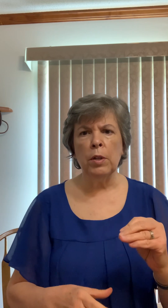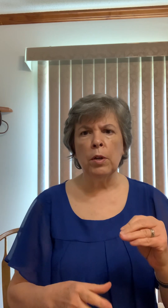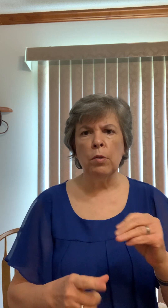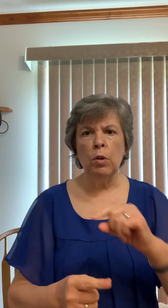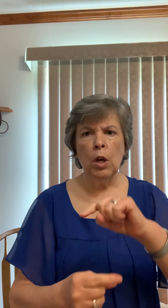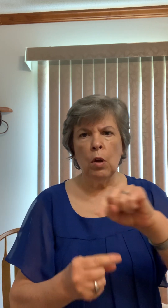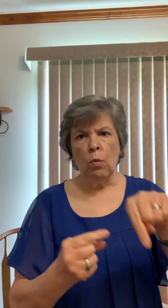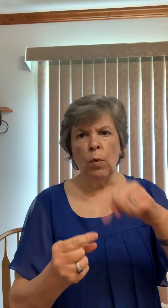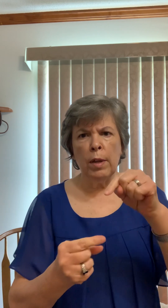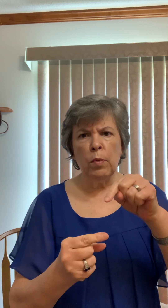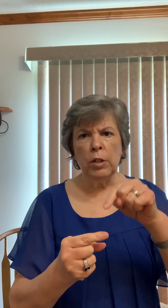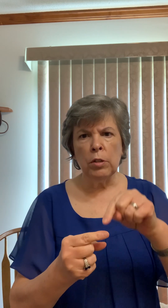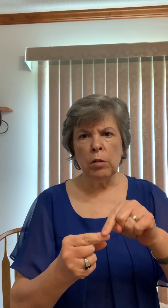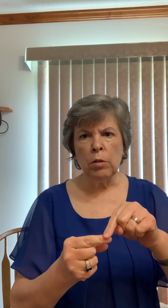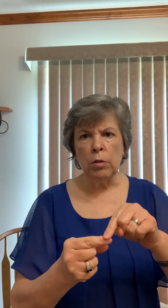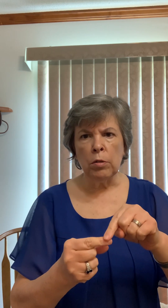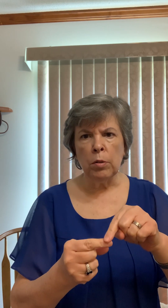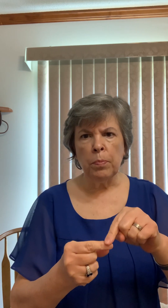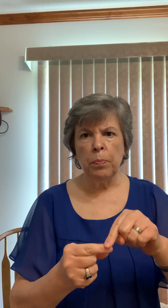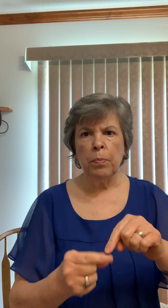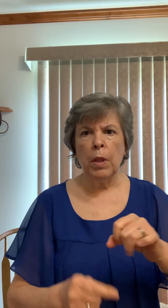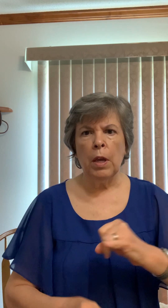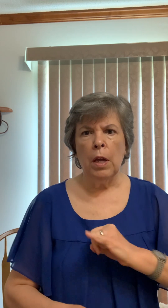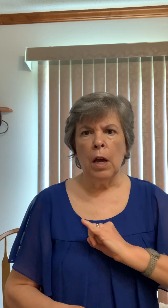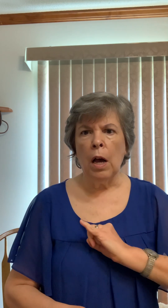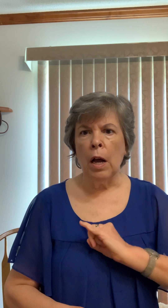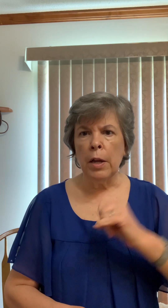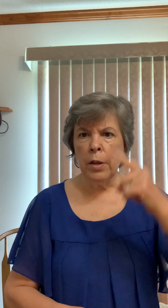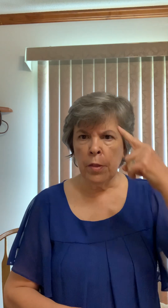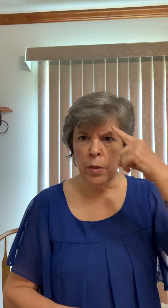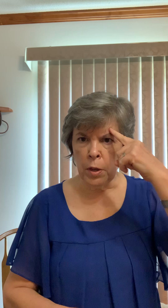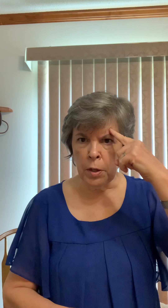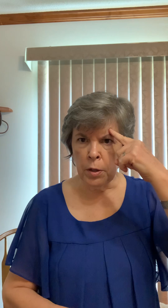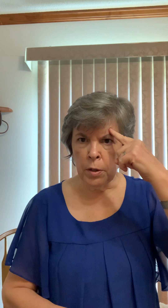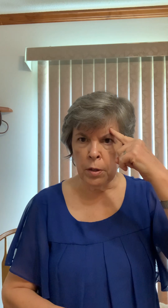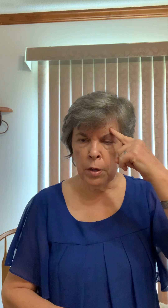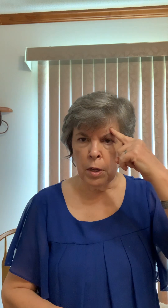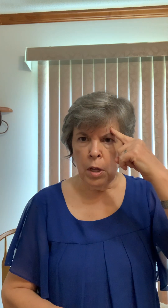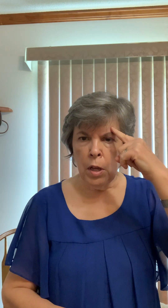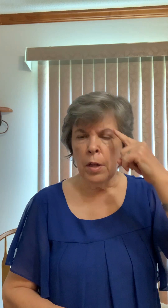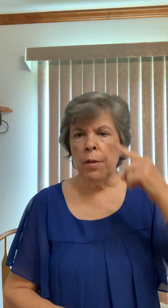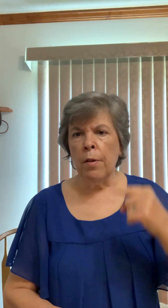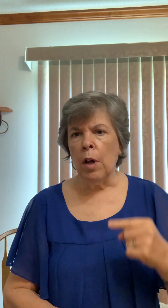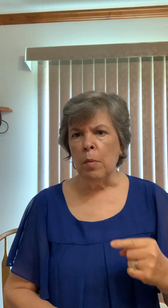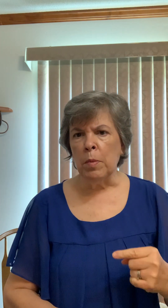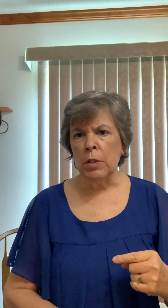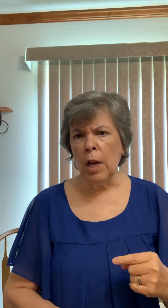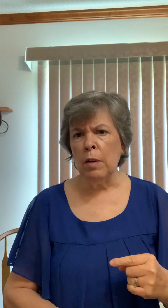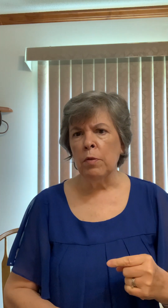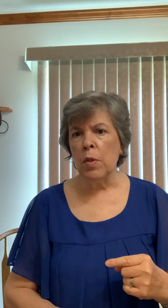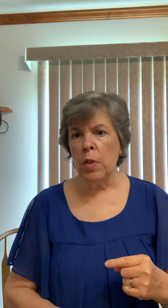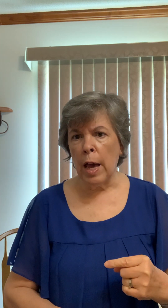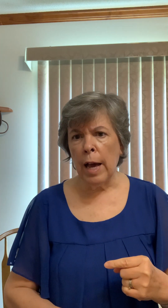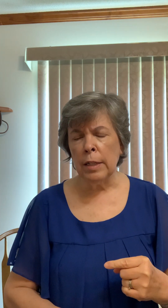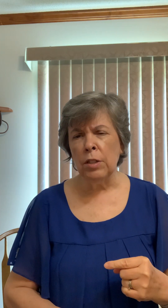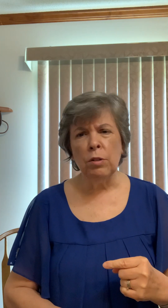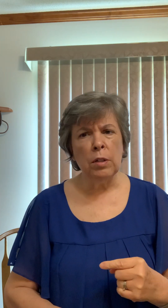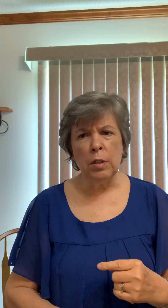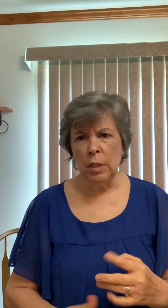know when we just learned, I think. The sign for that, and you can even